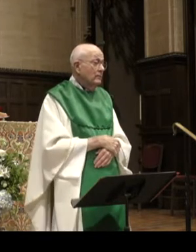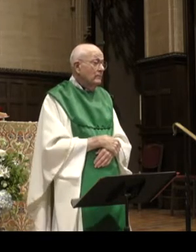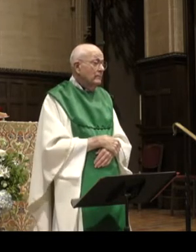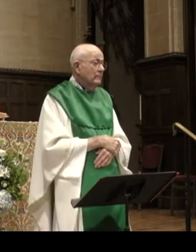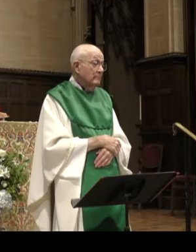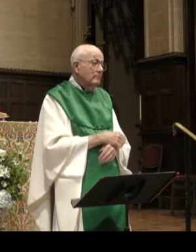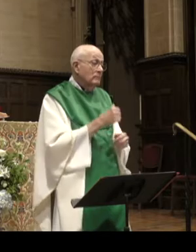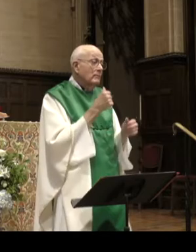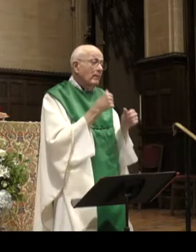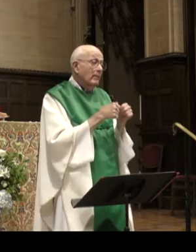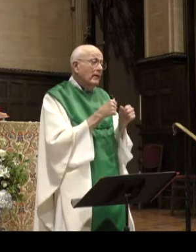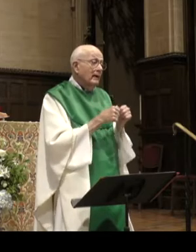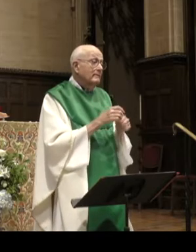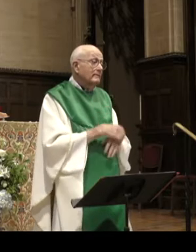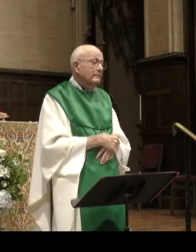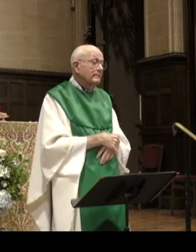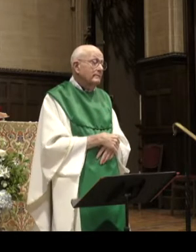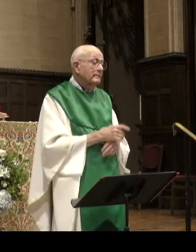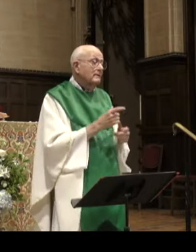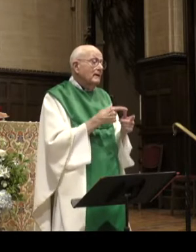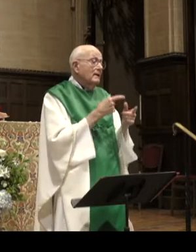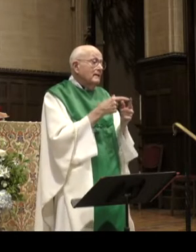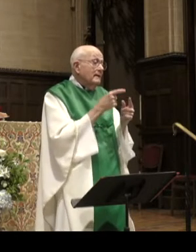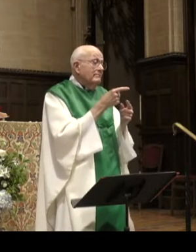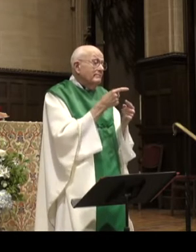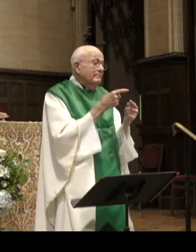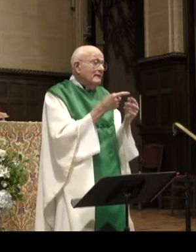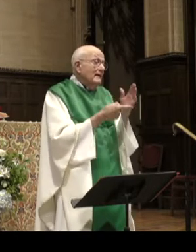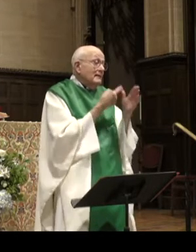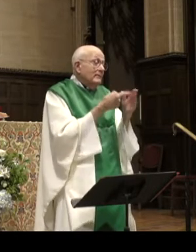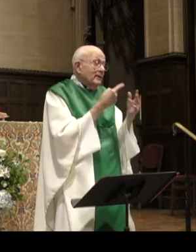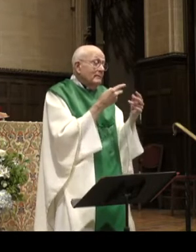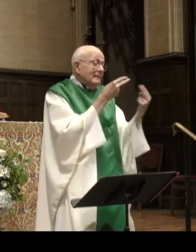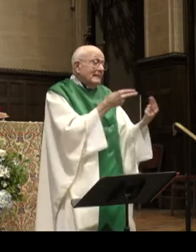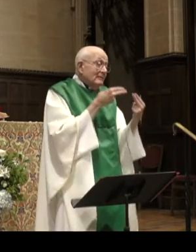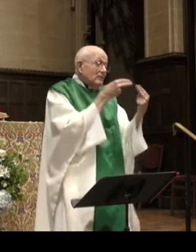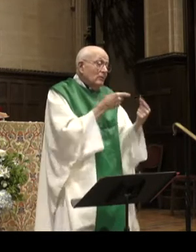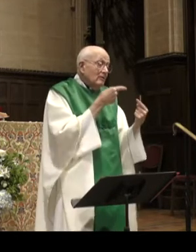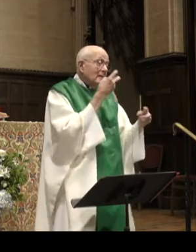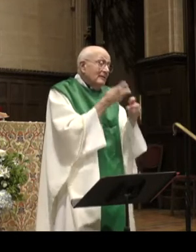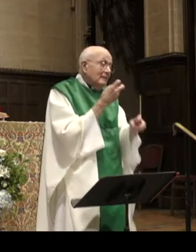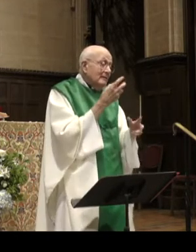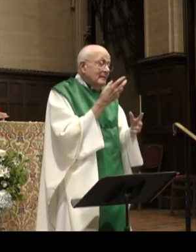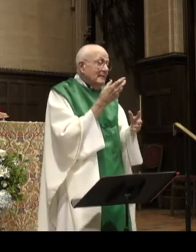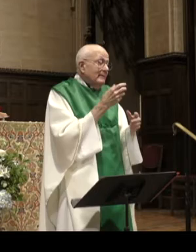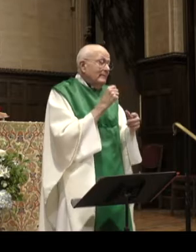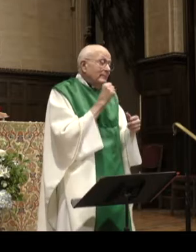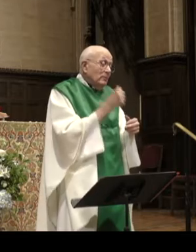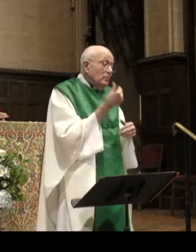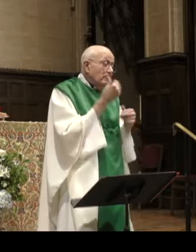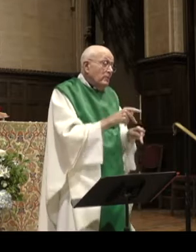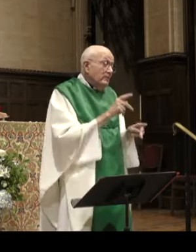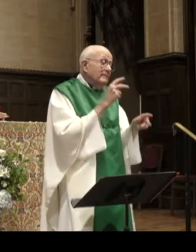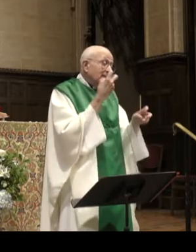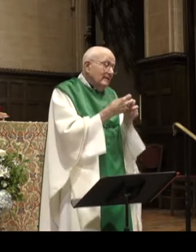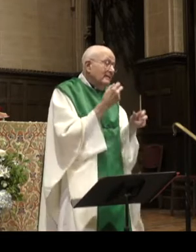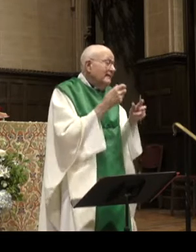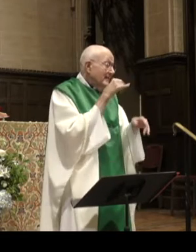For you. Remember that. Then sometimes when it's a struggle and it's hard, and it's not